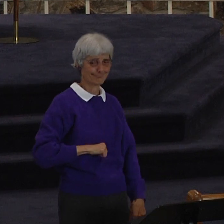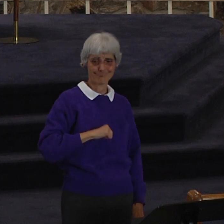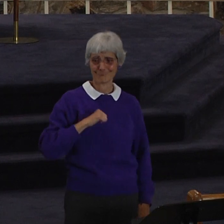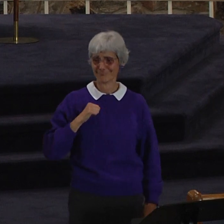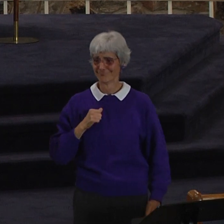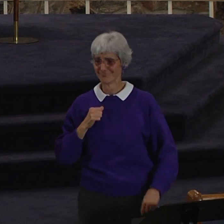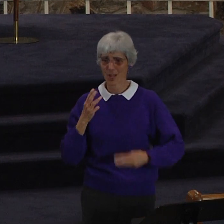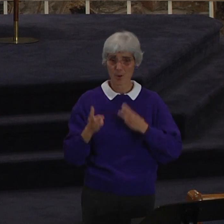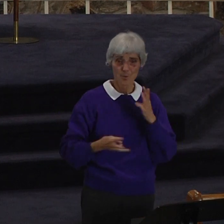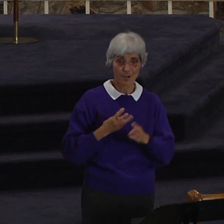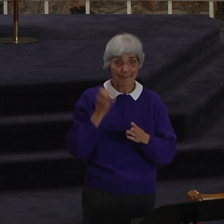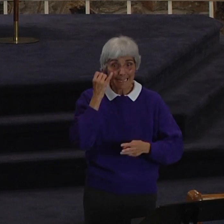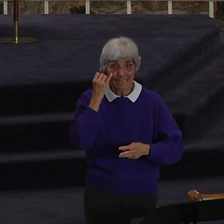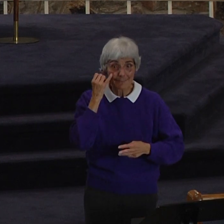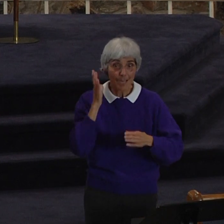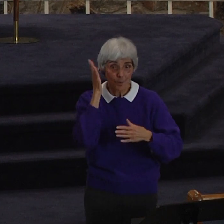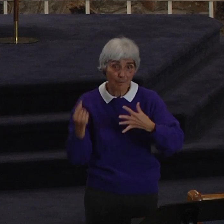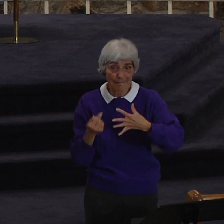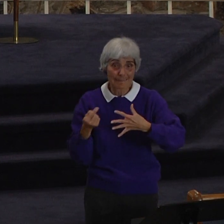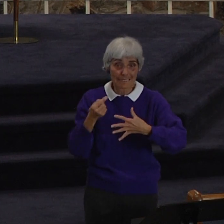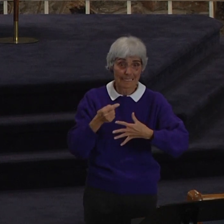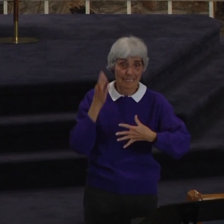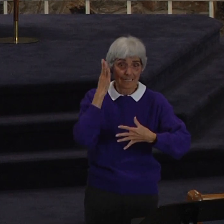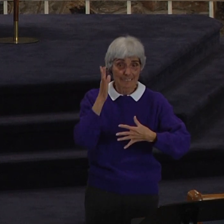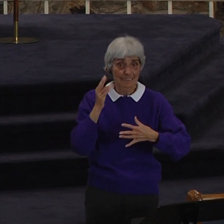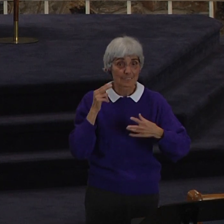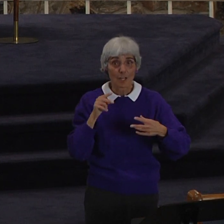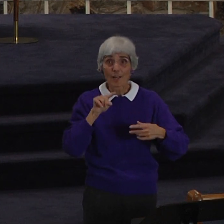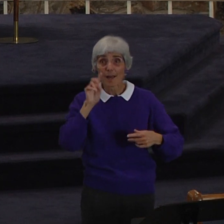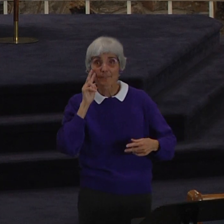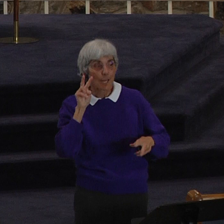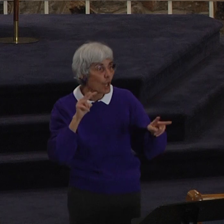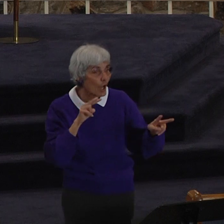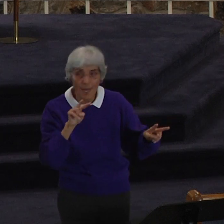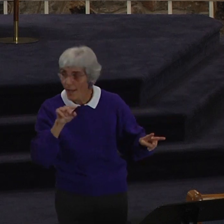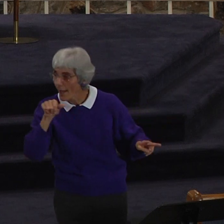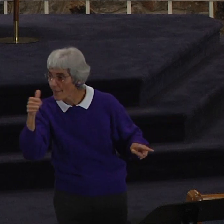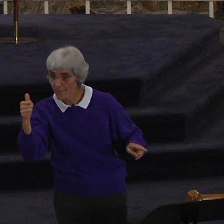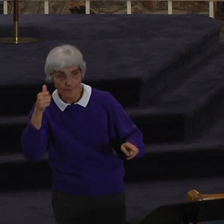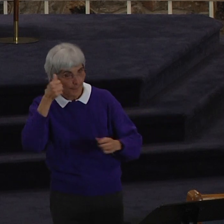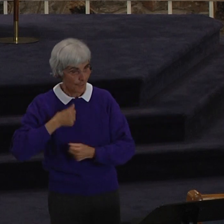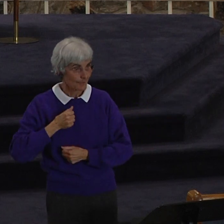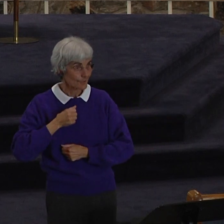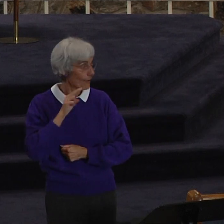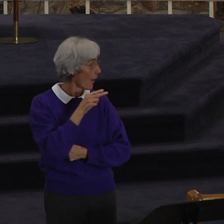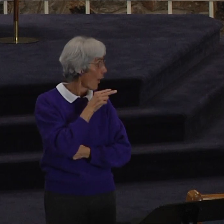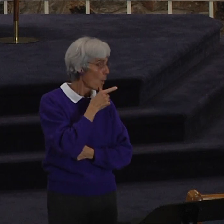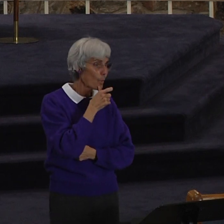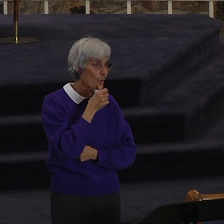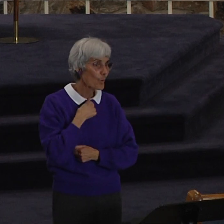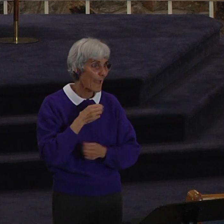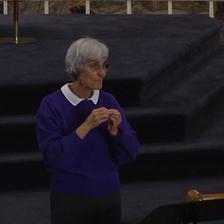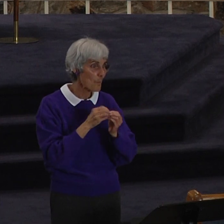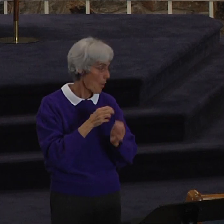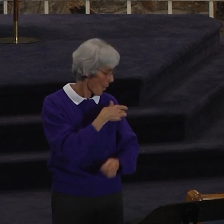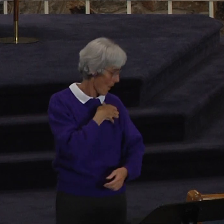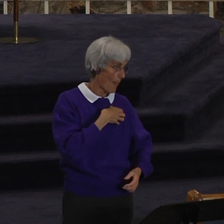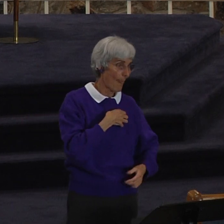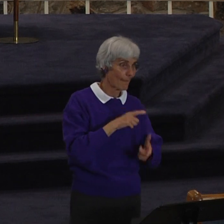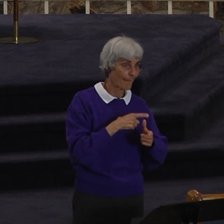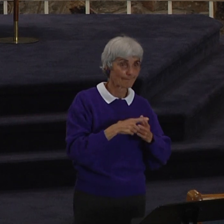about their own promotions, start to look at the uniforms of their fellow service members and